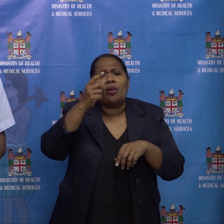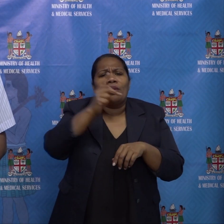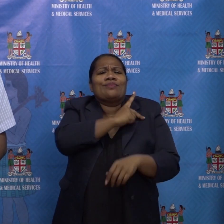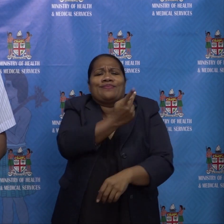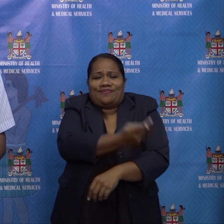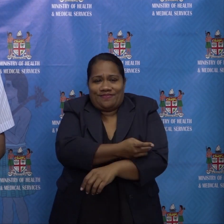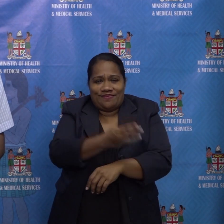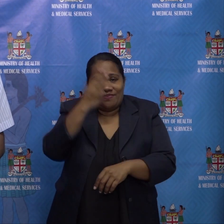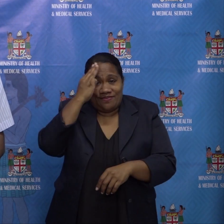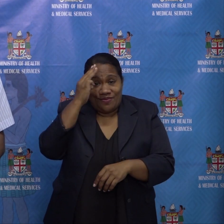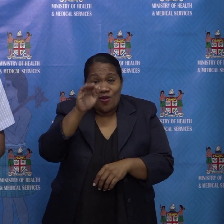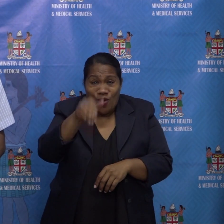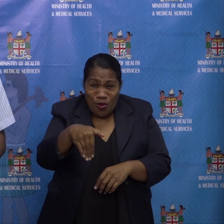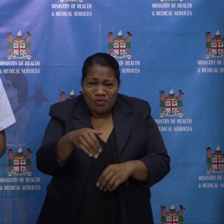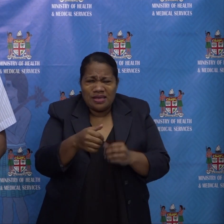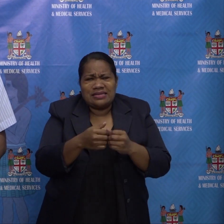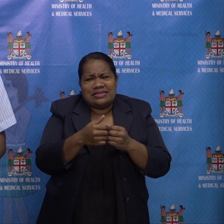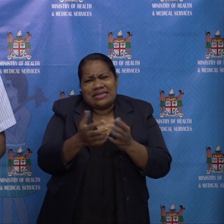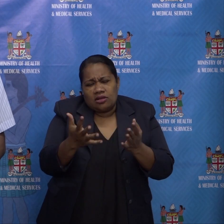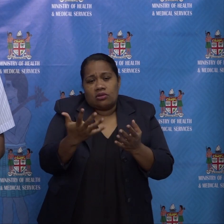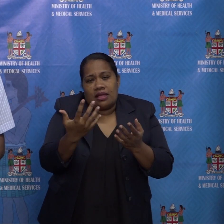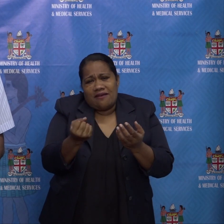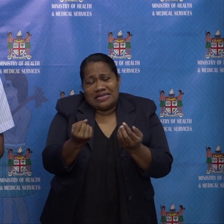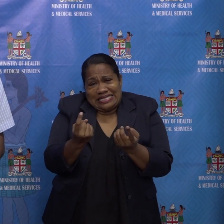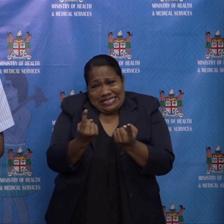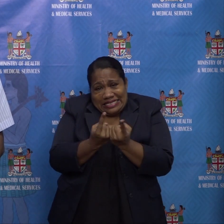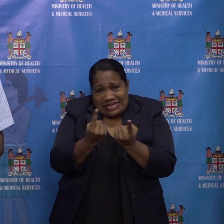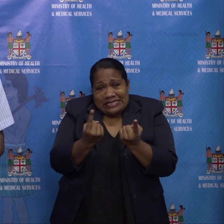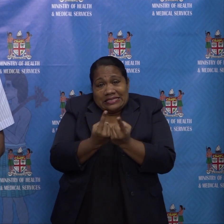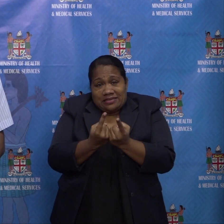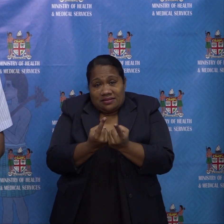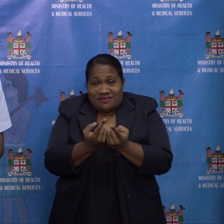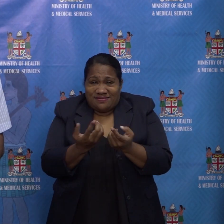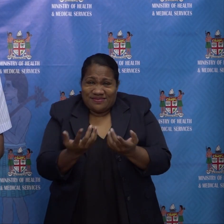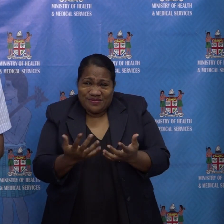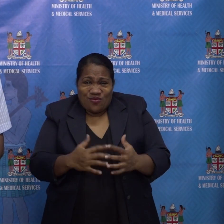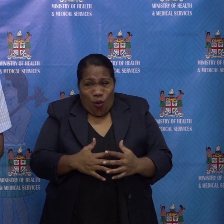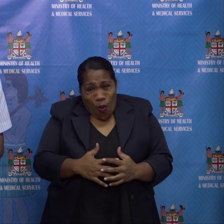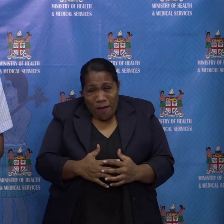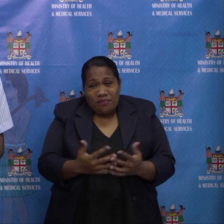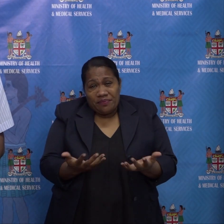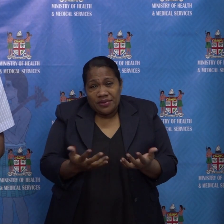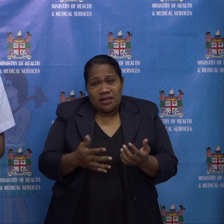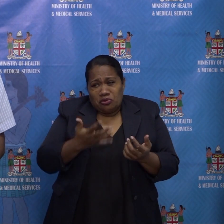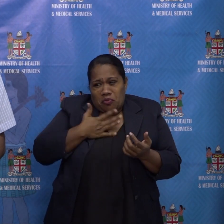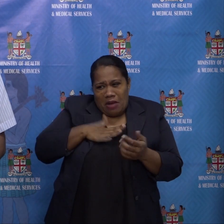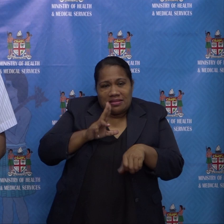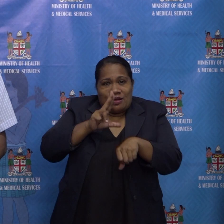you starting to have pain or symptoms that you feel a doctor